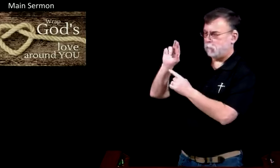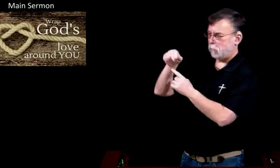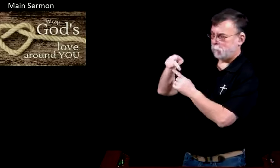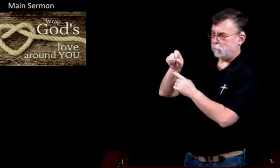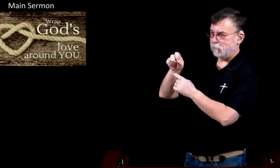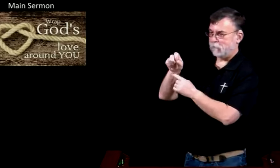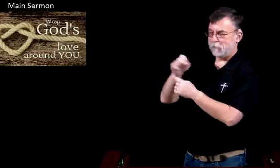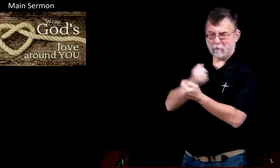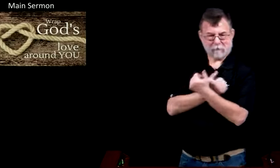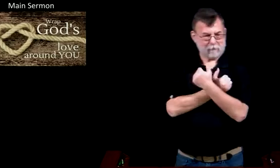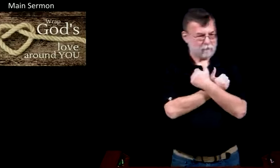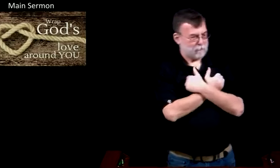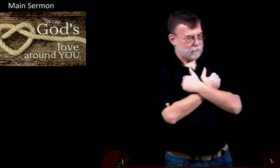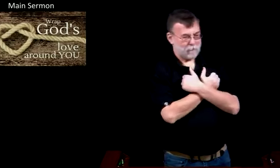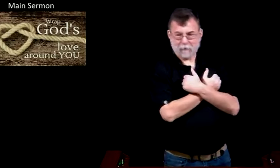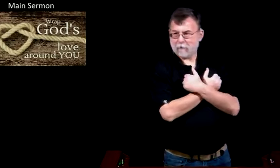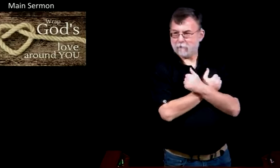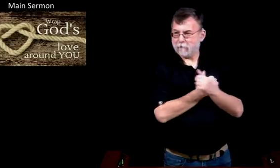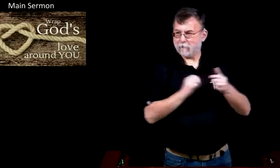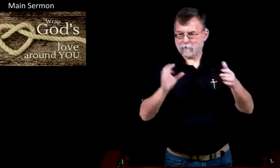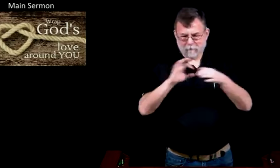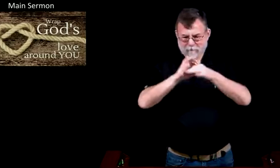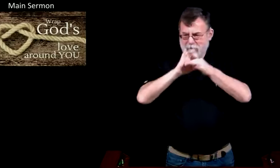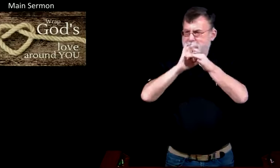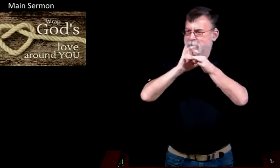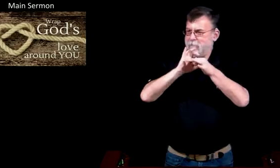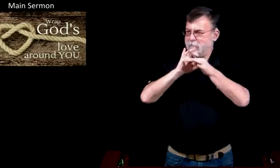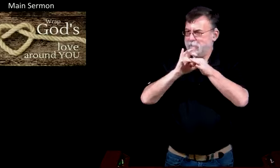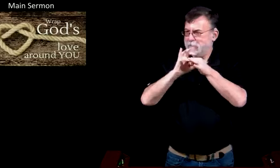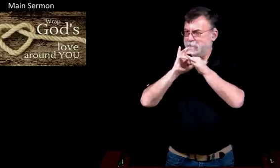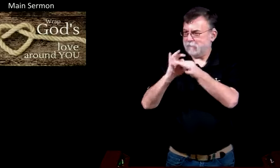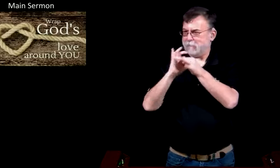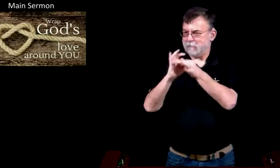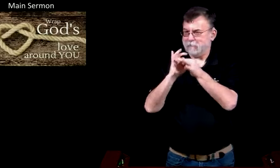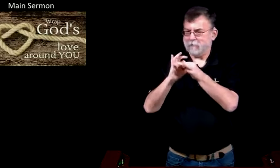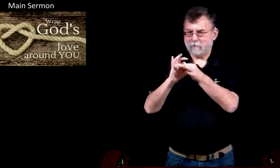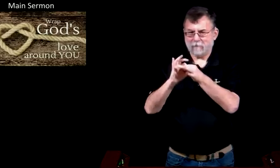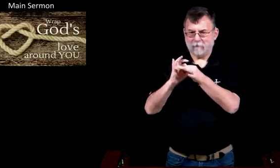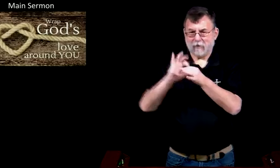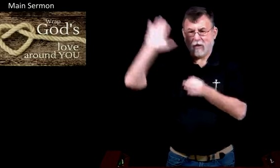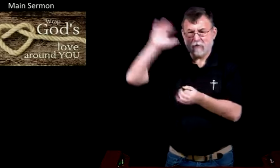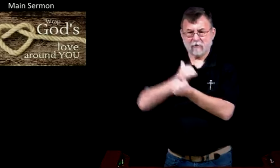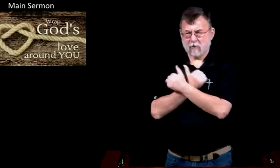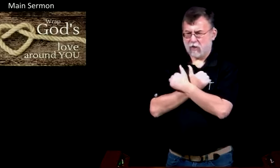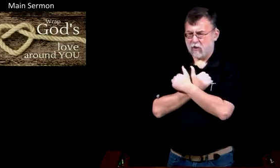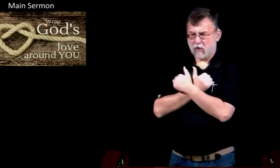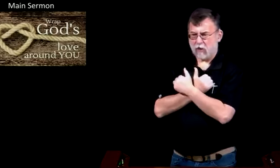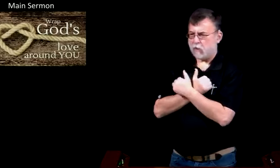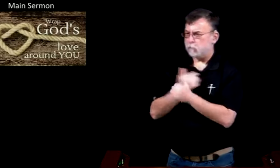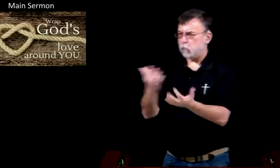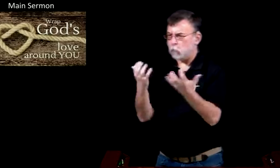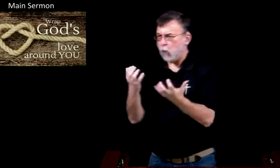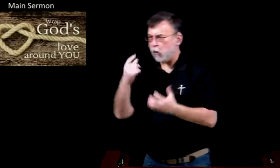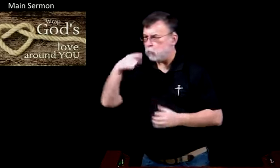of, you know, a rope in God's love, and it's bound to us and can't be removed.